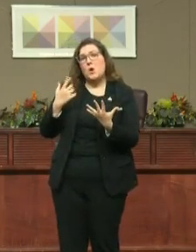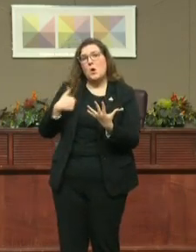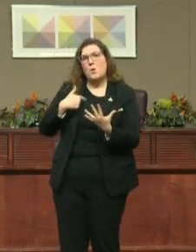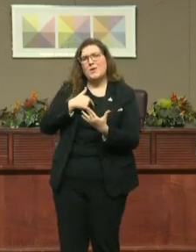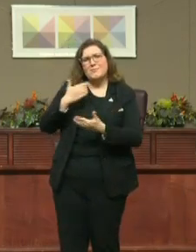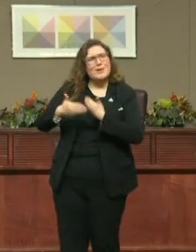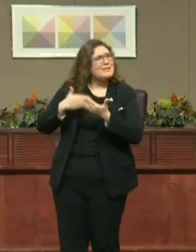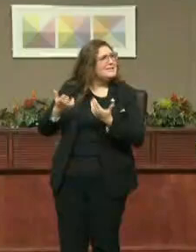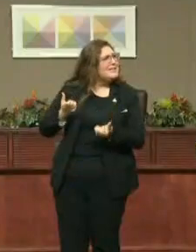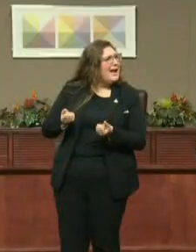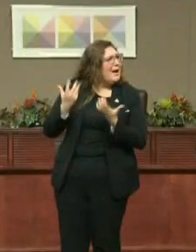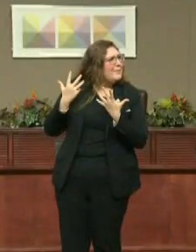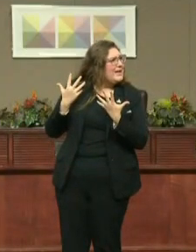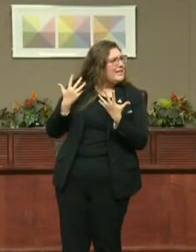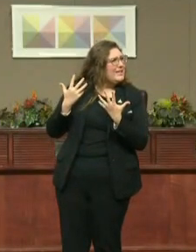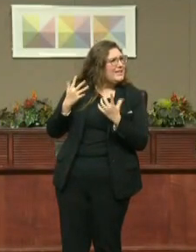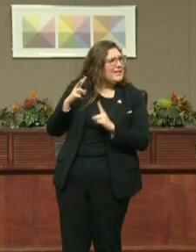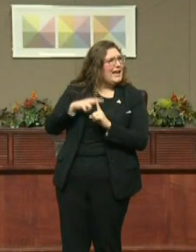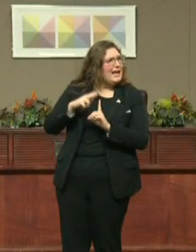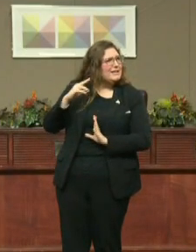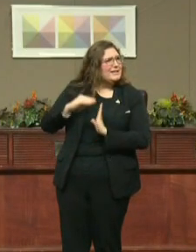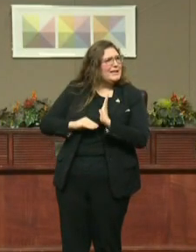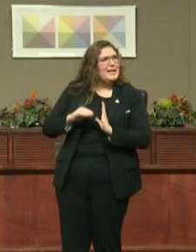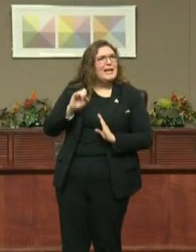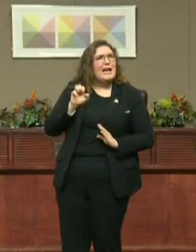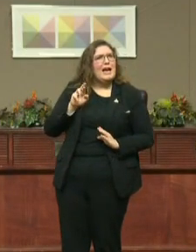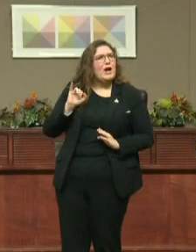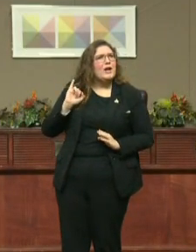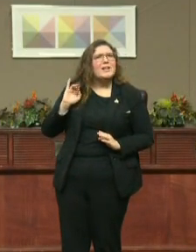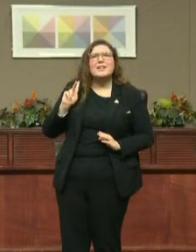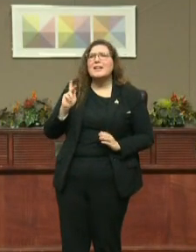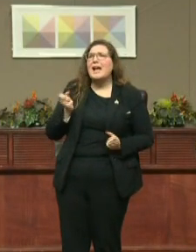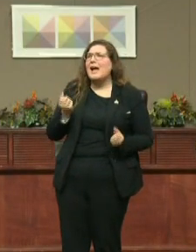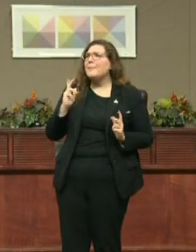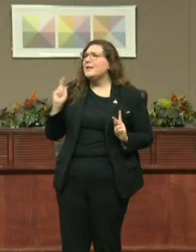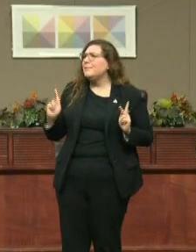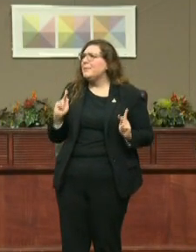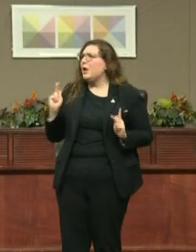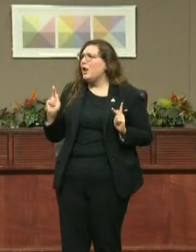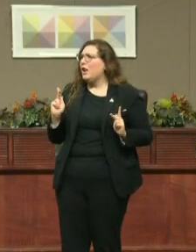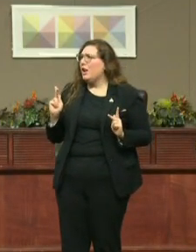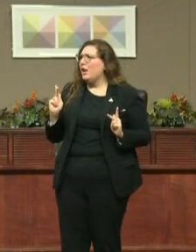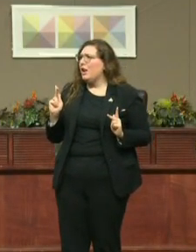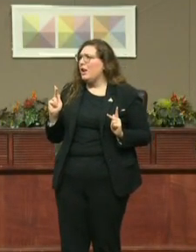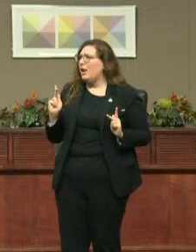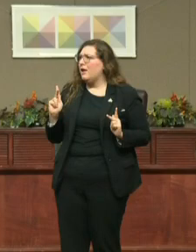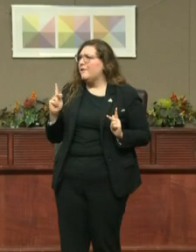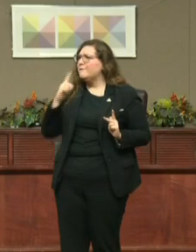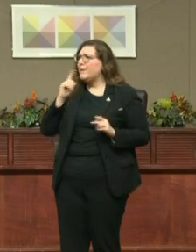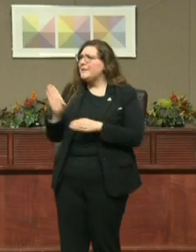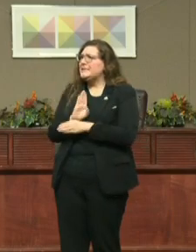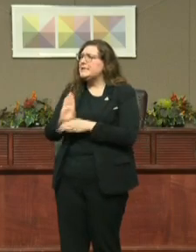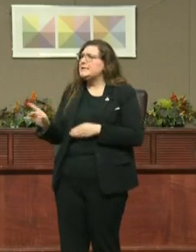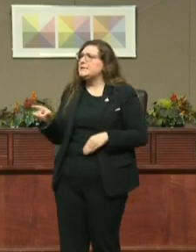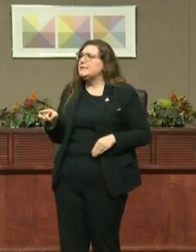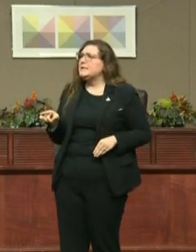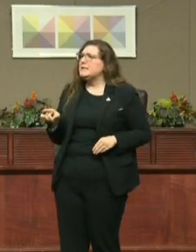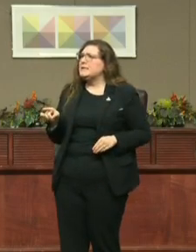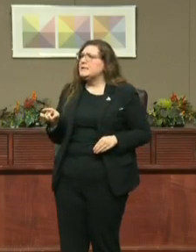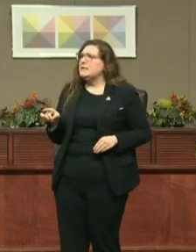Diane? Well, no, that's Eric. Where's Eric? Eric, how many people we processed on the business side so